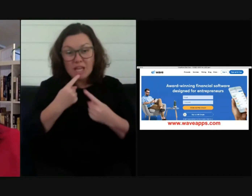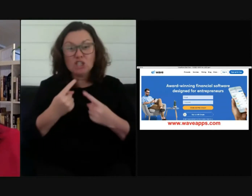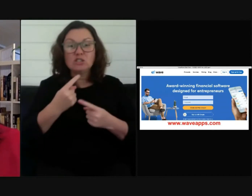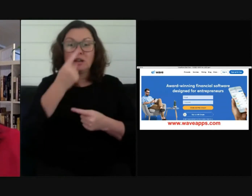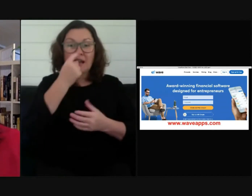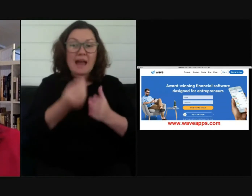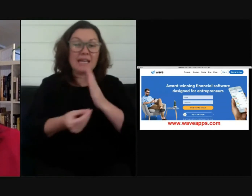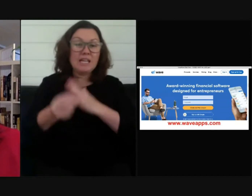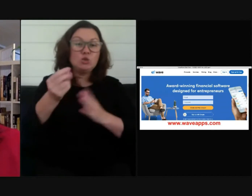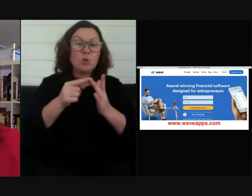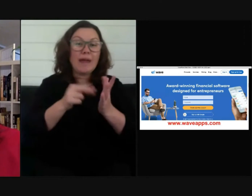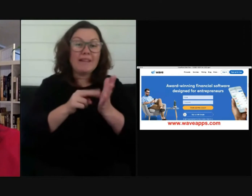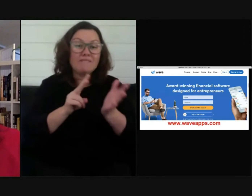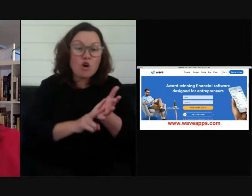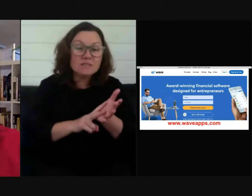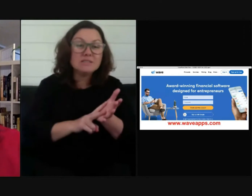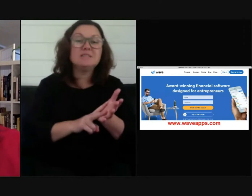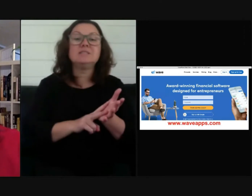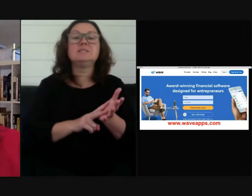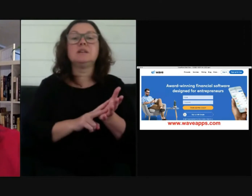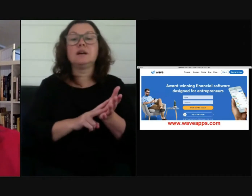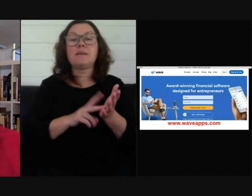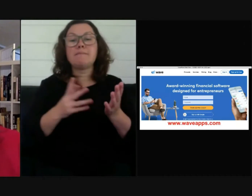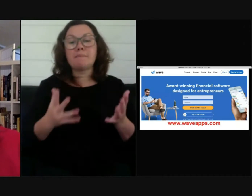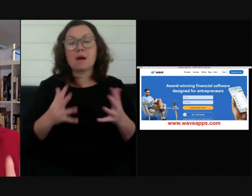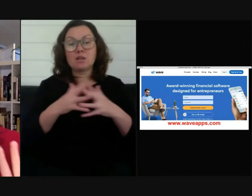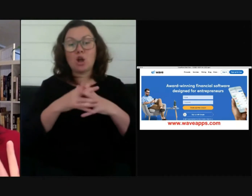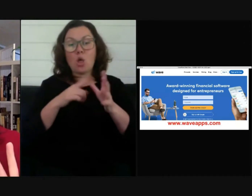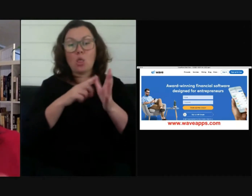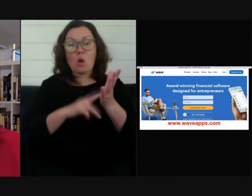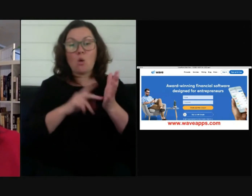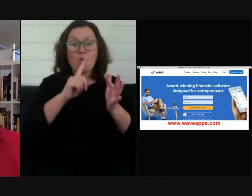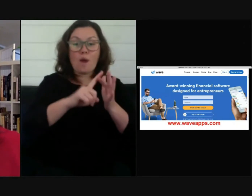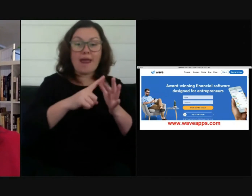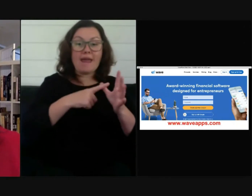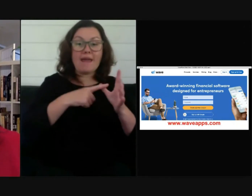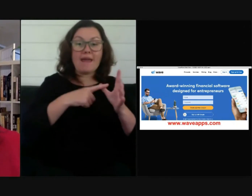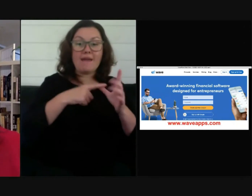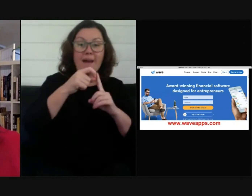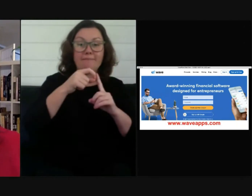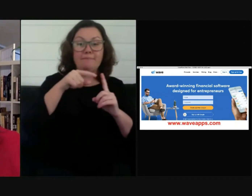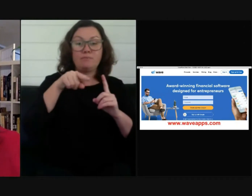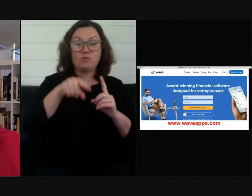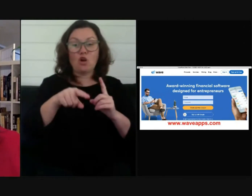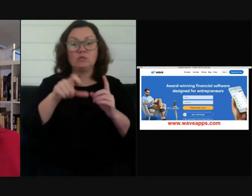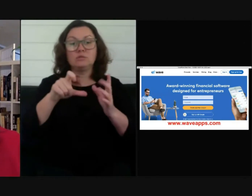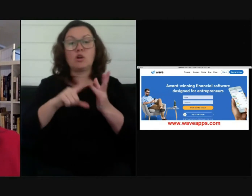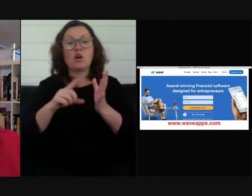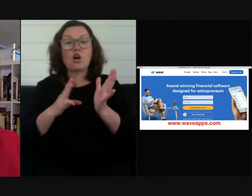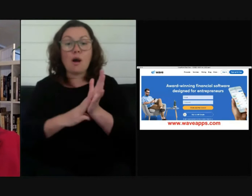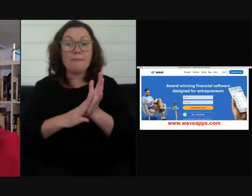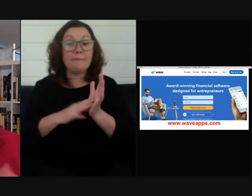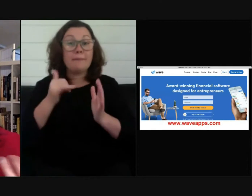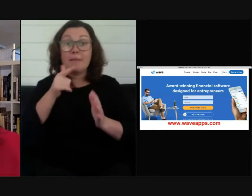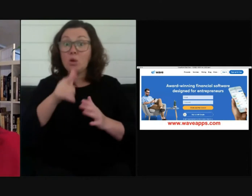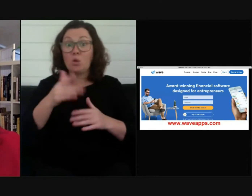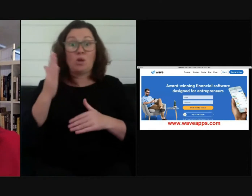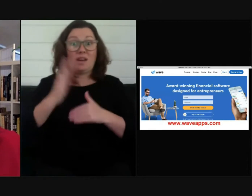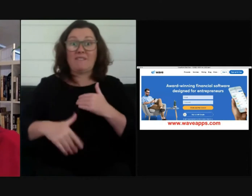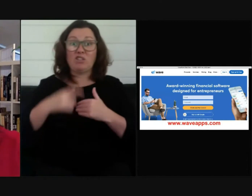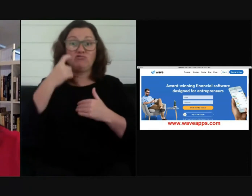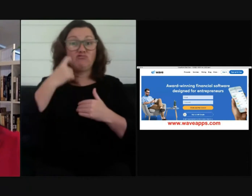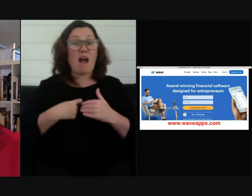wanted to mention it, waveapps.com, in case you've never tried cloud accounting before and you just want to try it. Well,